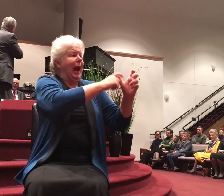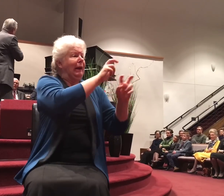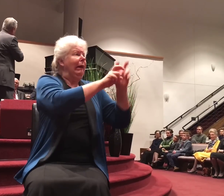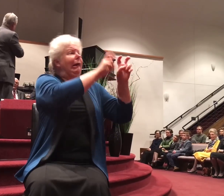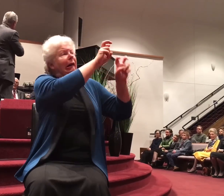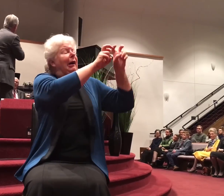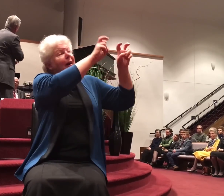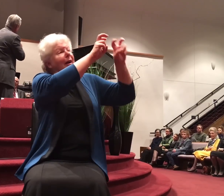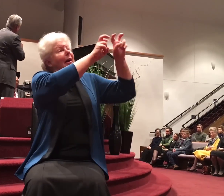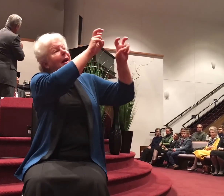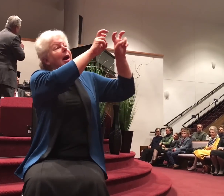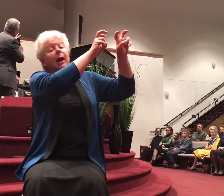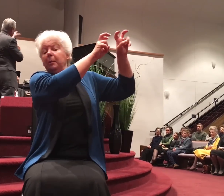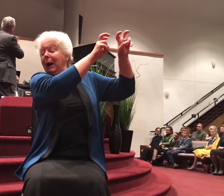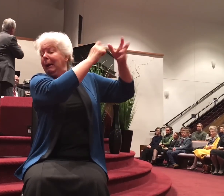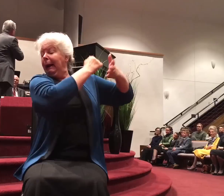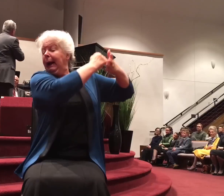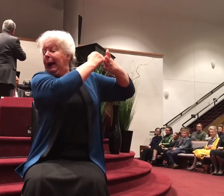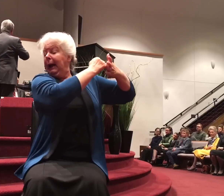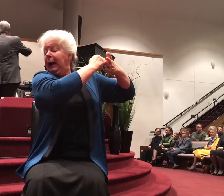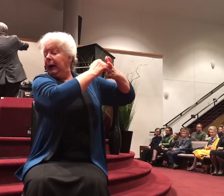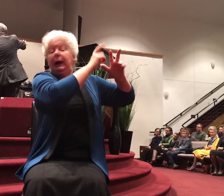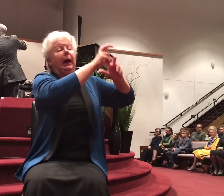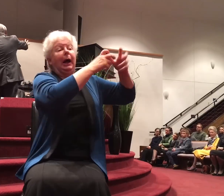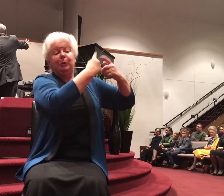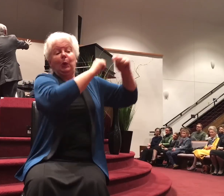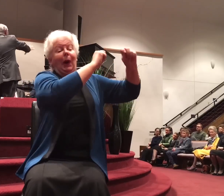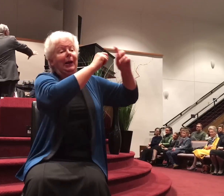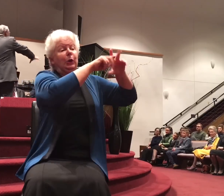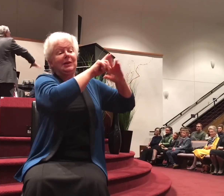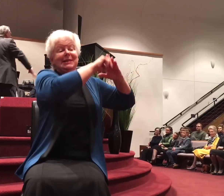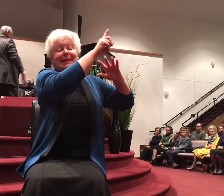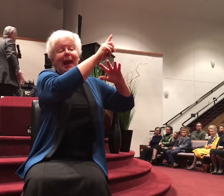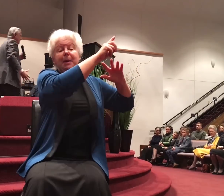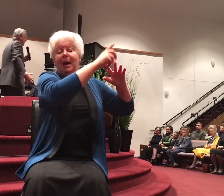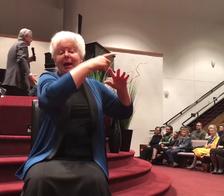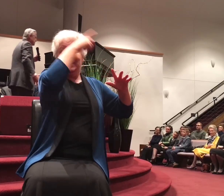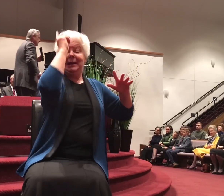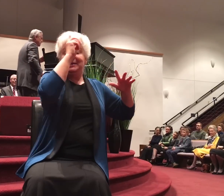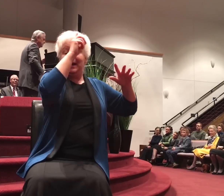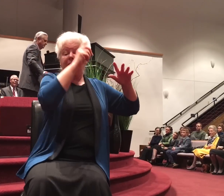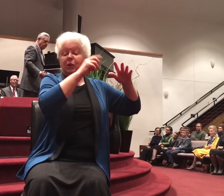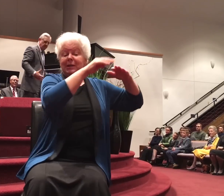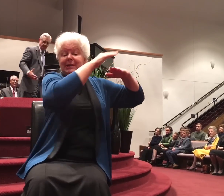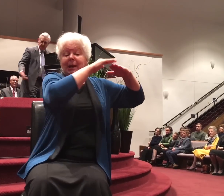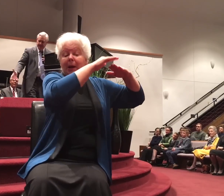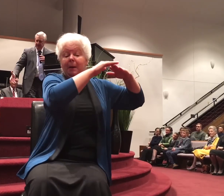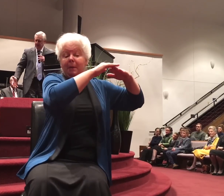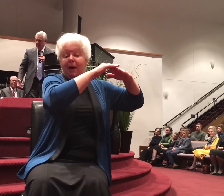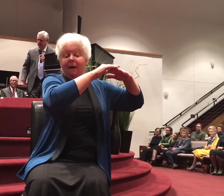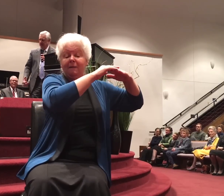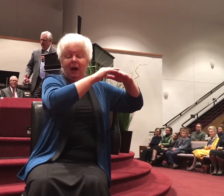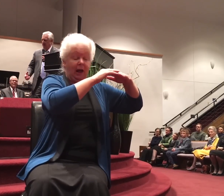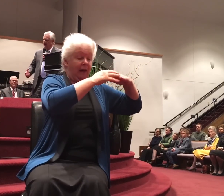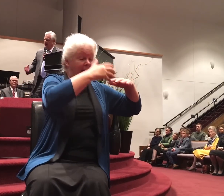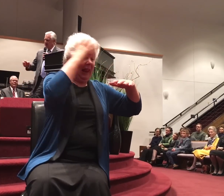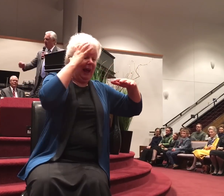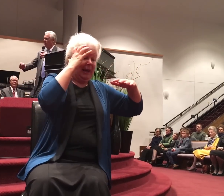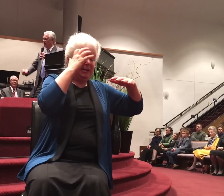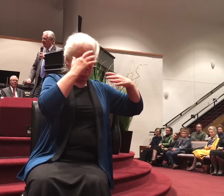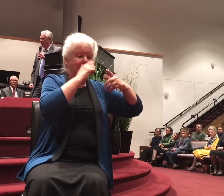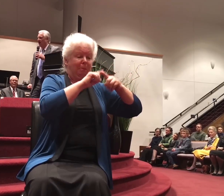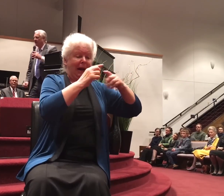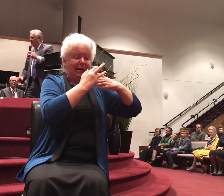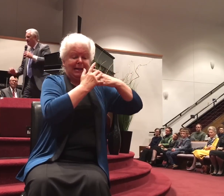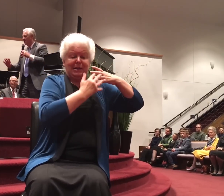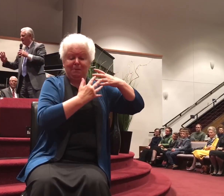a toehold and a foothold and scramble up there and dangle just out of reach, and yet he's bleeding and maybe a